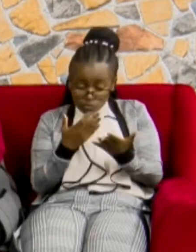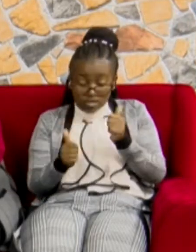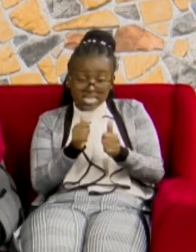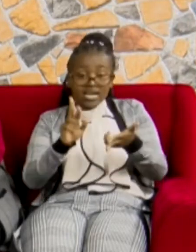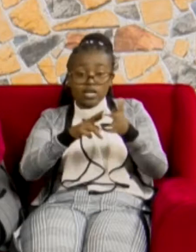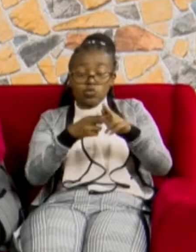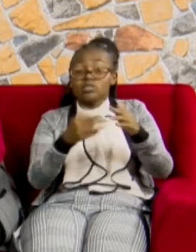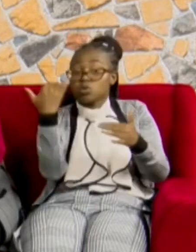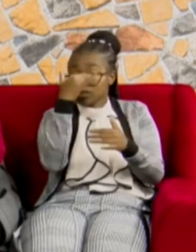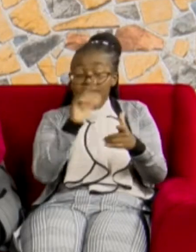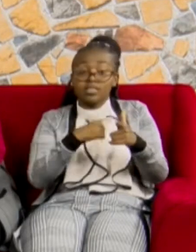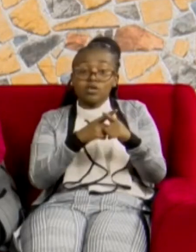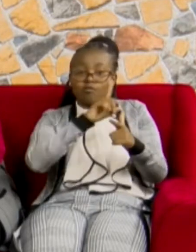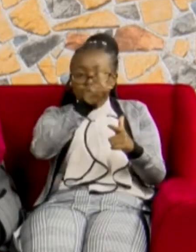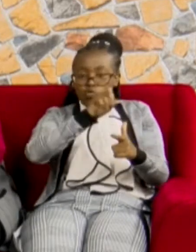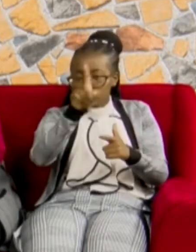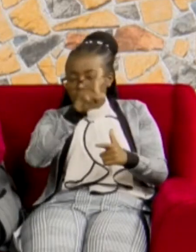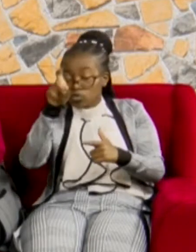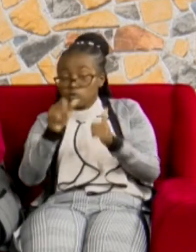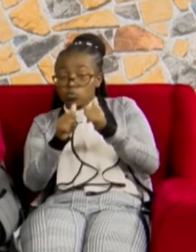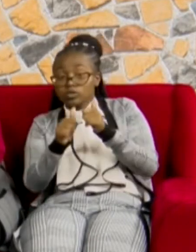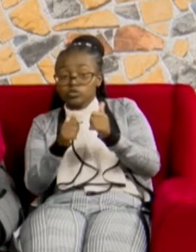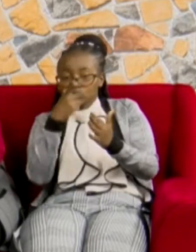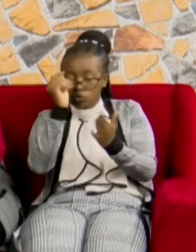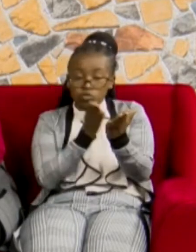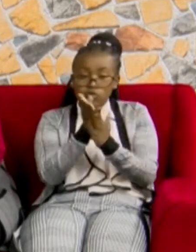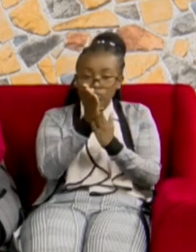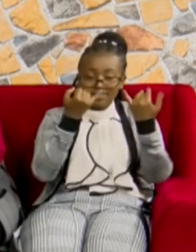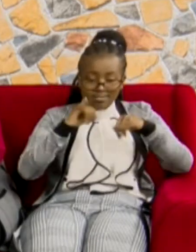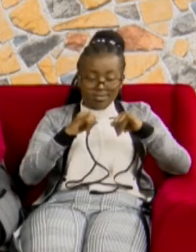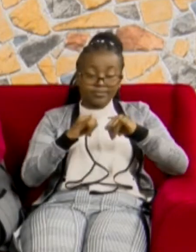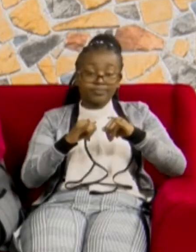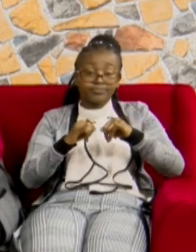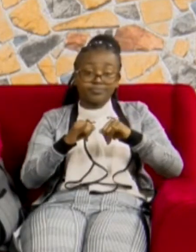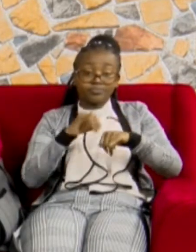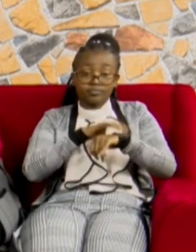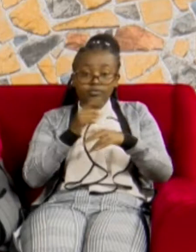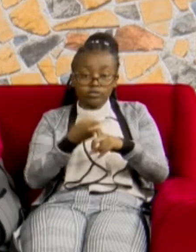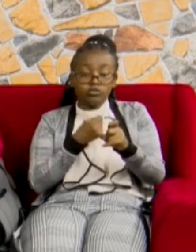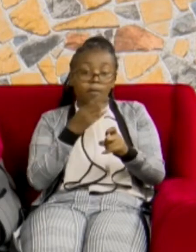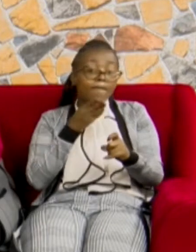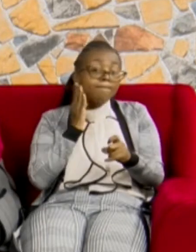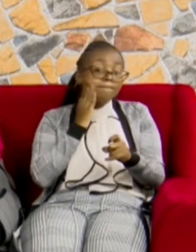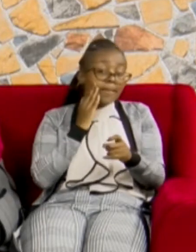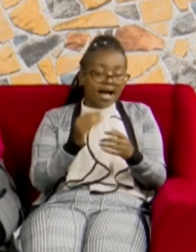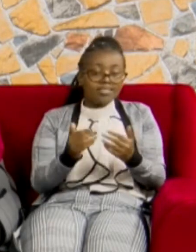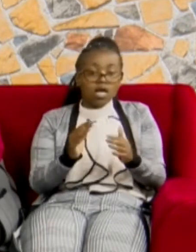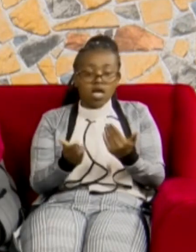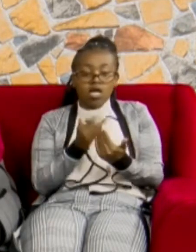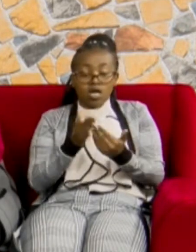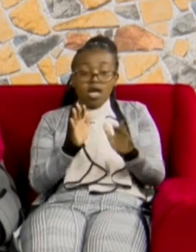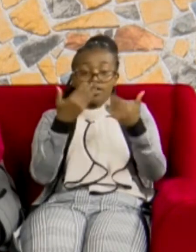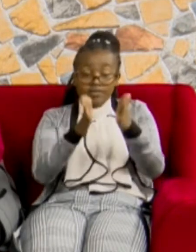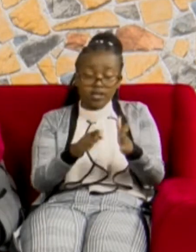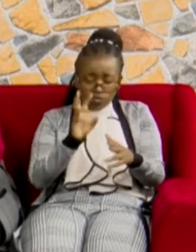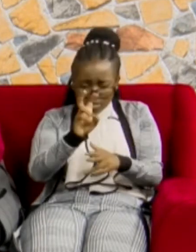this anxiety? And we have questionnaires that we kind of go through and trying to figure out from the mom and the caregivers, like, have you been